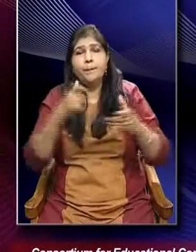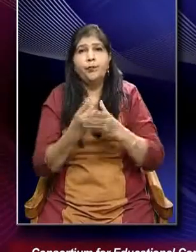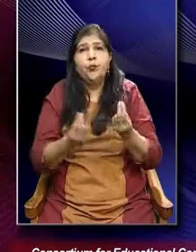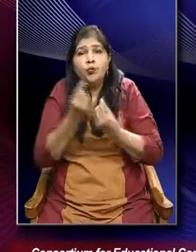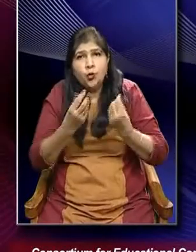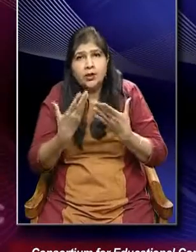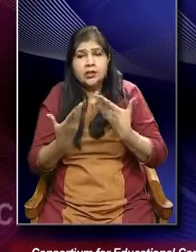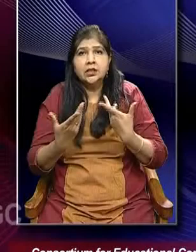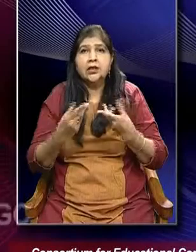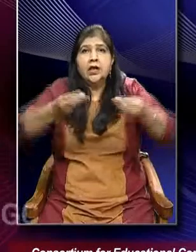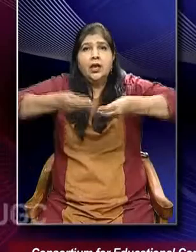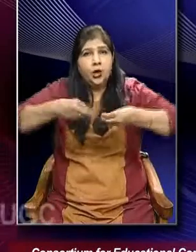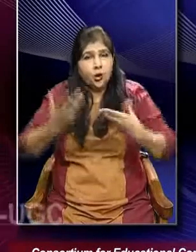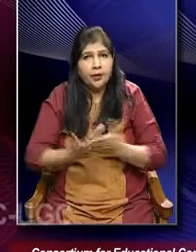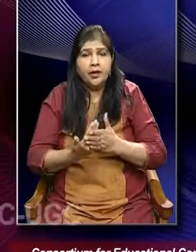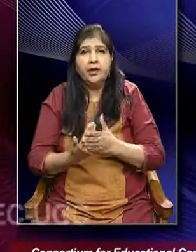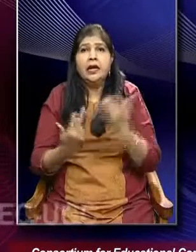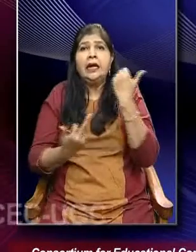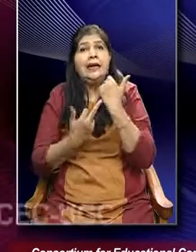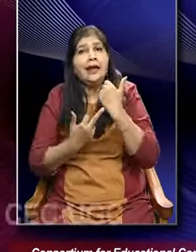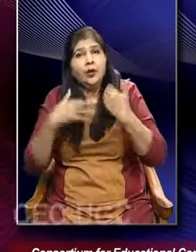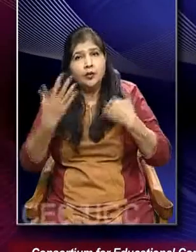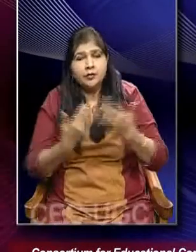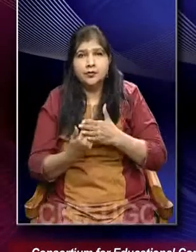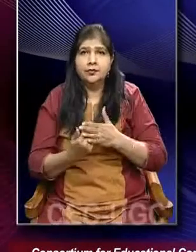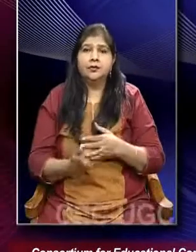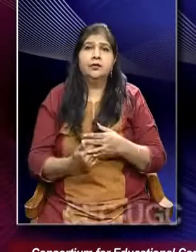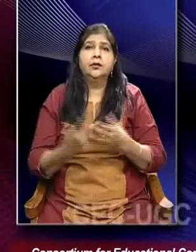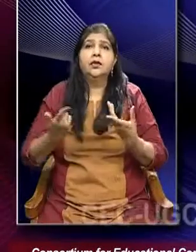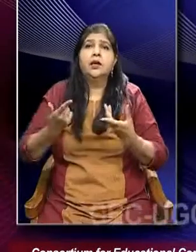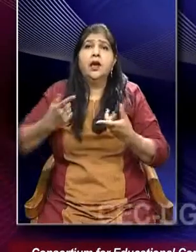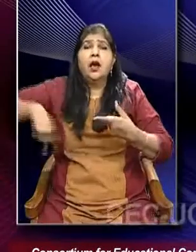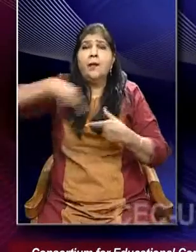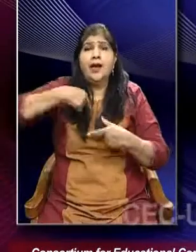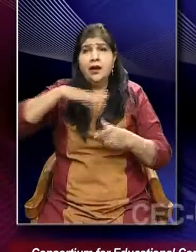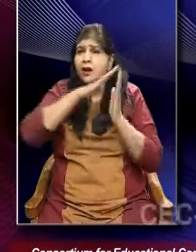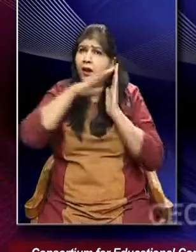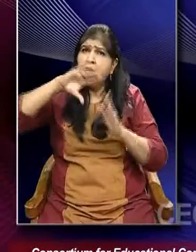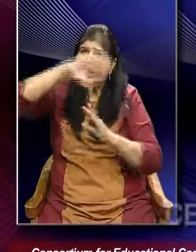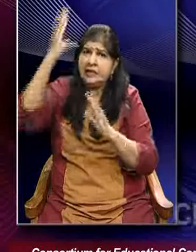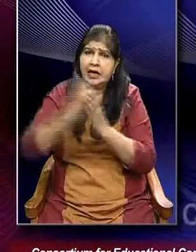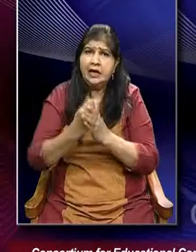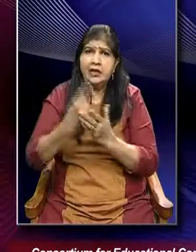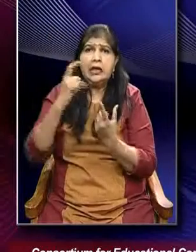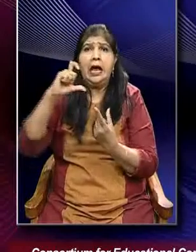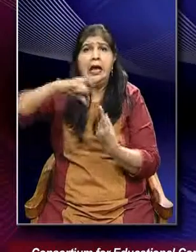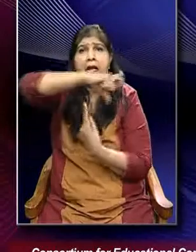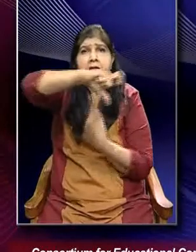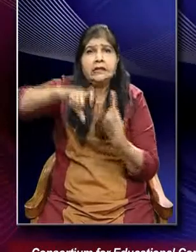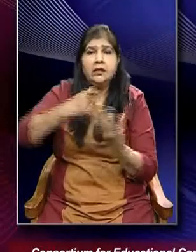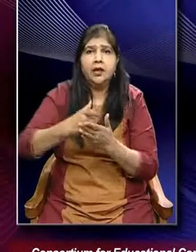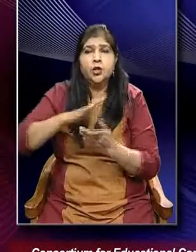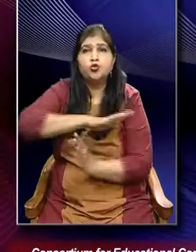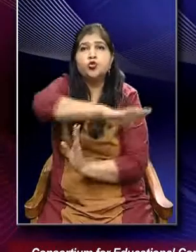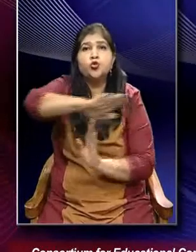political, economic, technological, ecological, cultural and